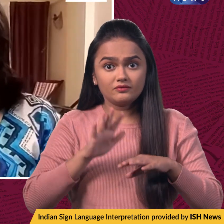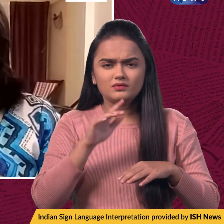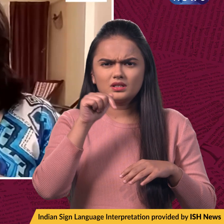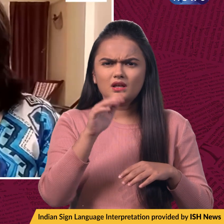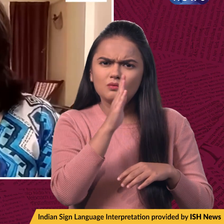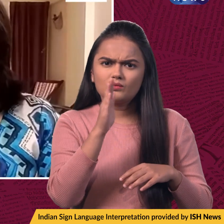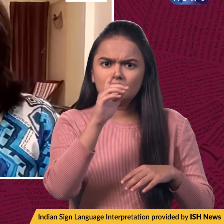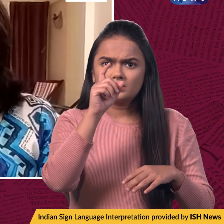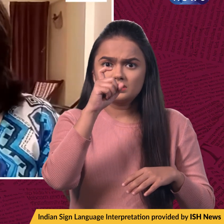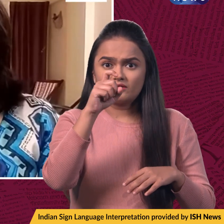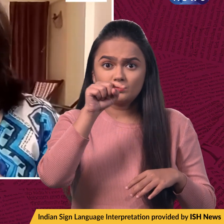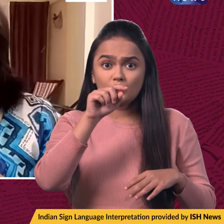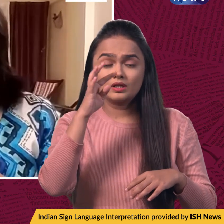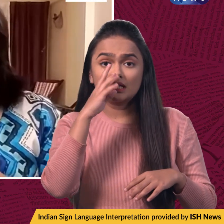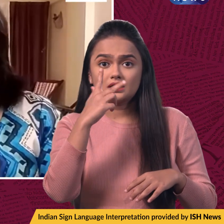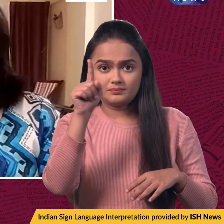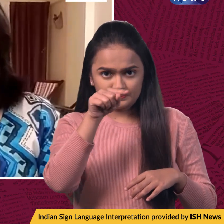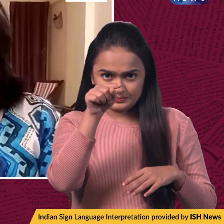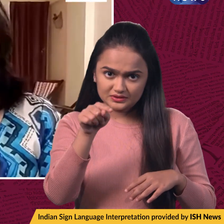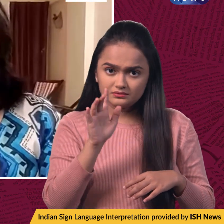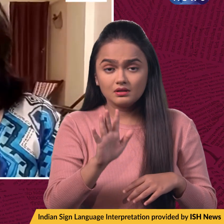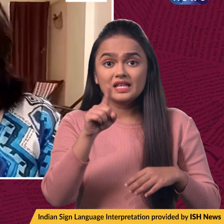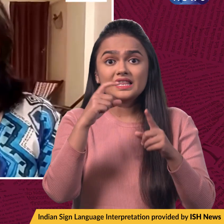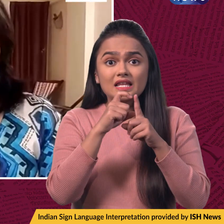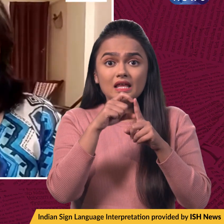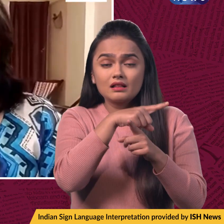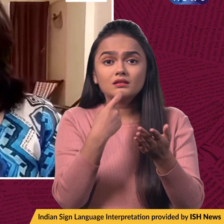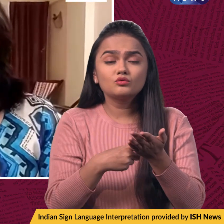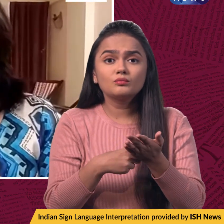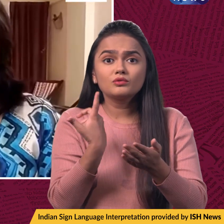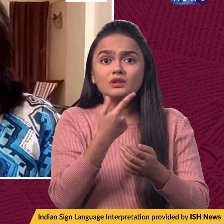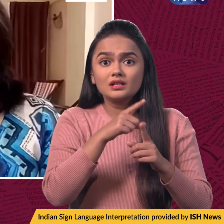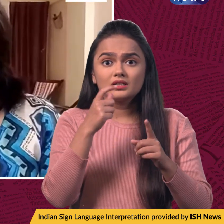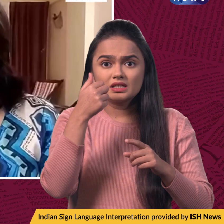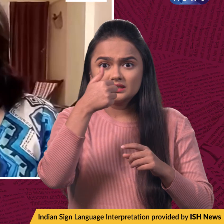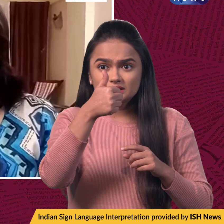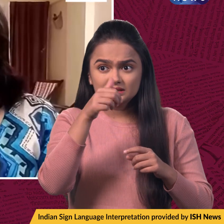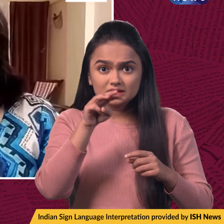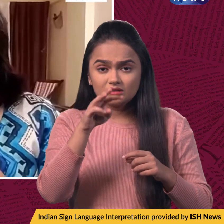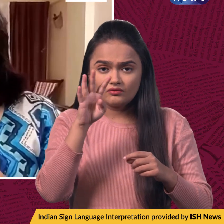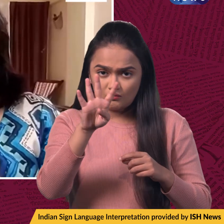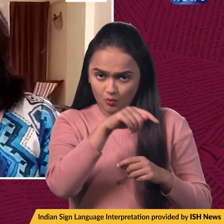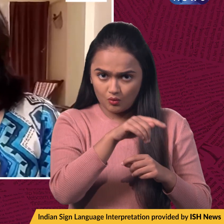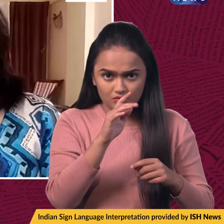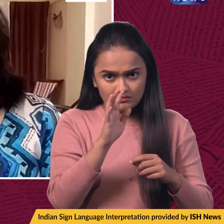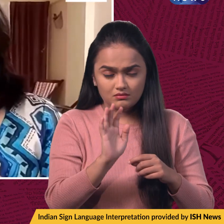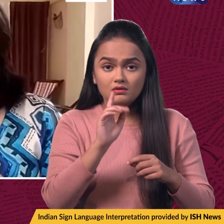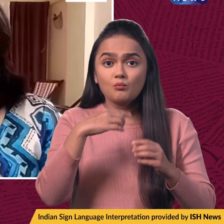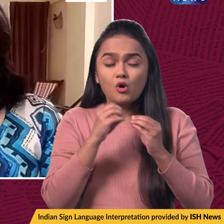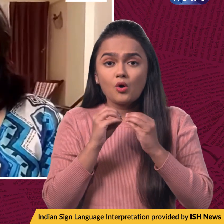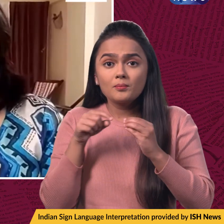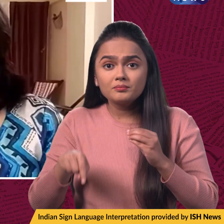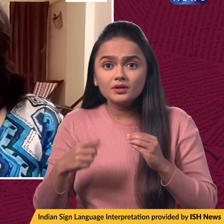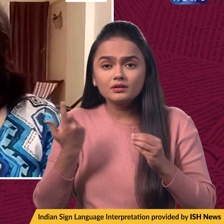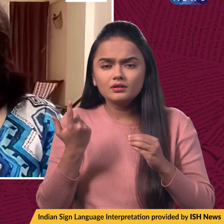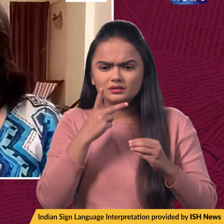at 7.98%. Delhi has reported 1,604 new COVID cases. Mumbai